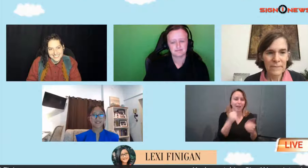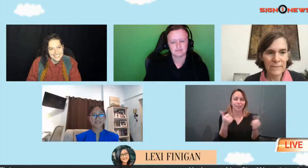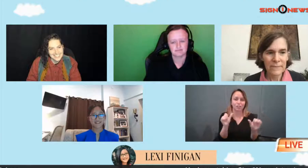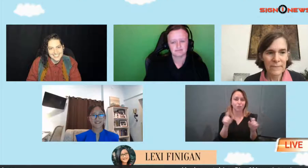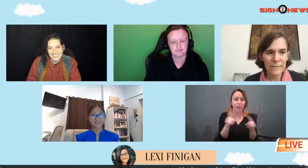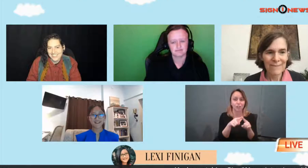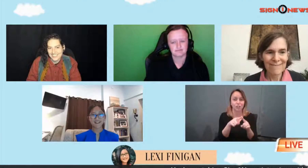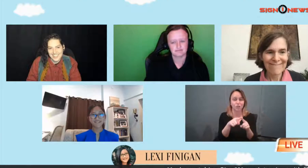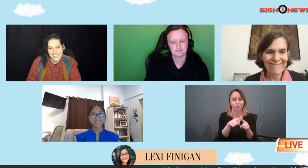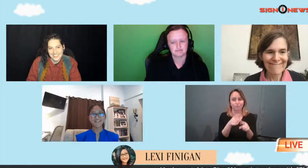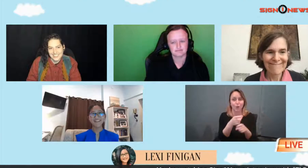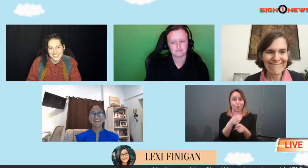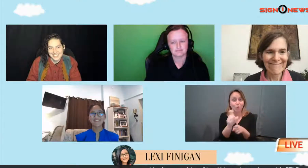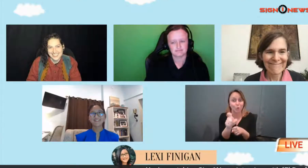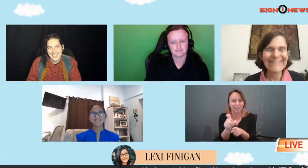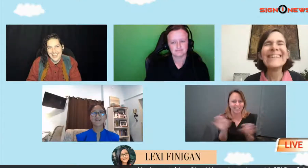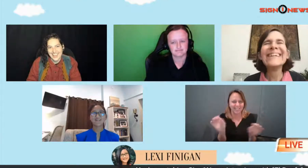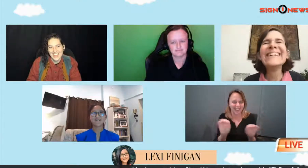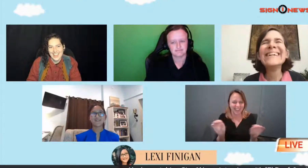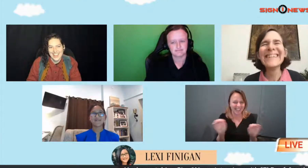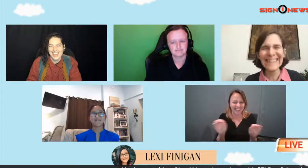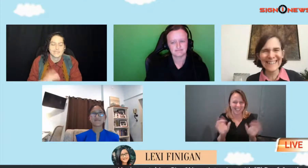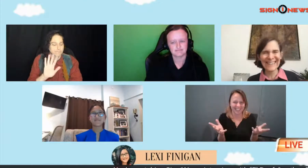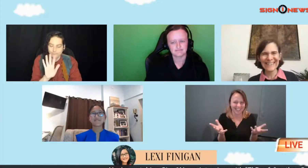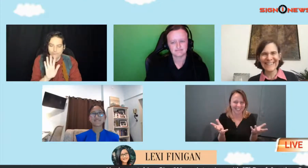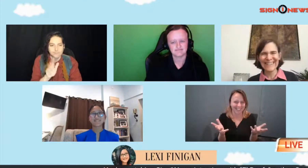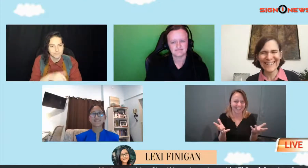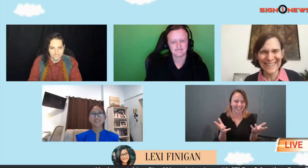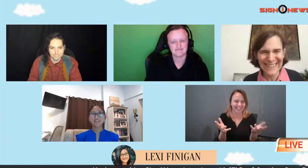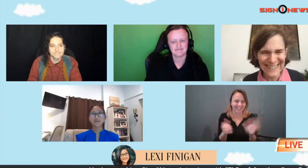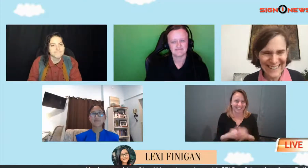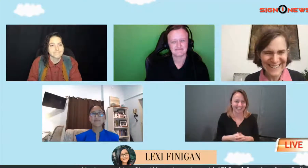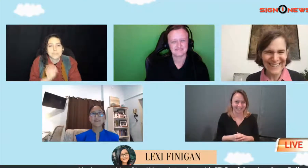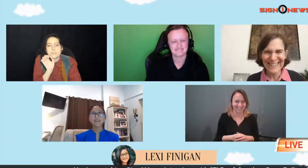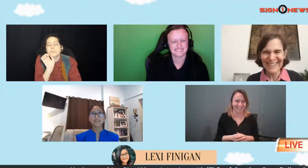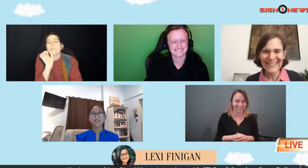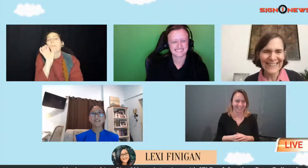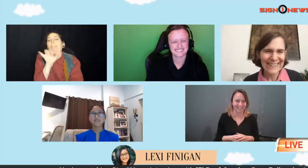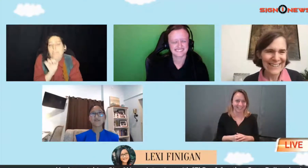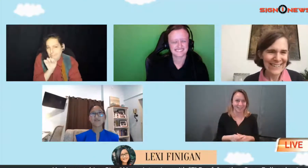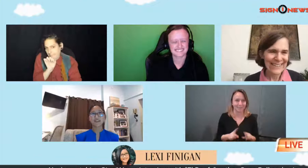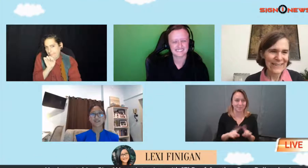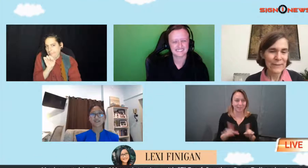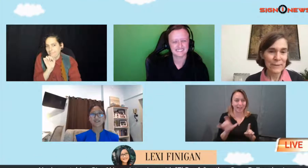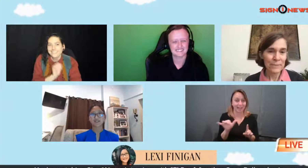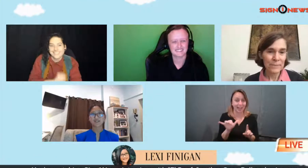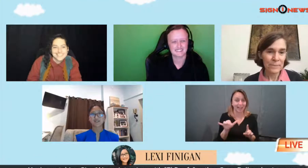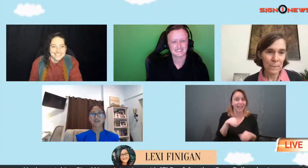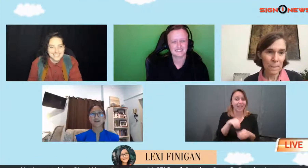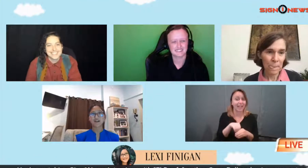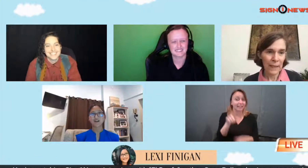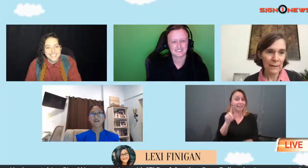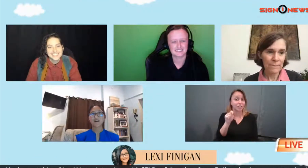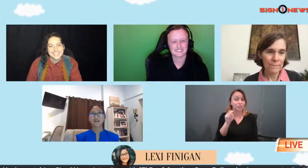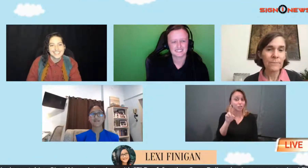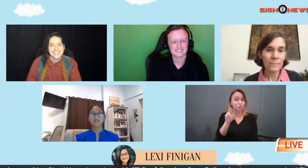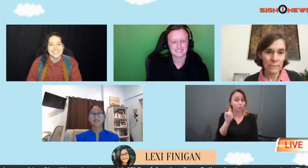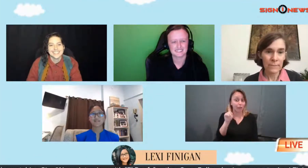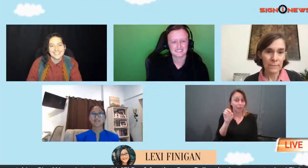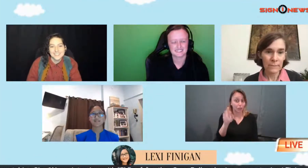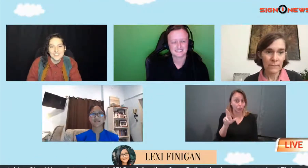spoil anything. So, but like in the trailer, you saw